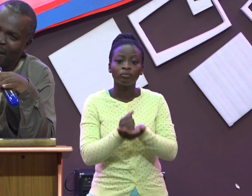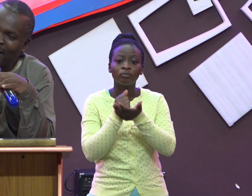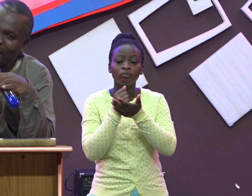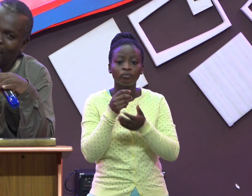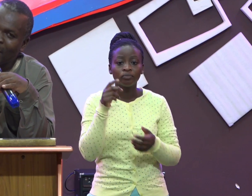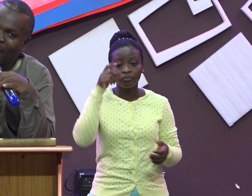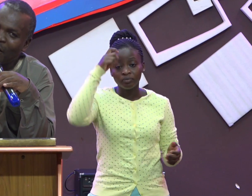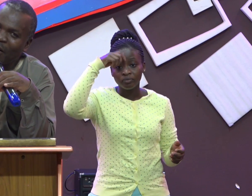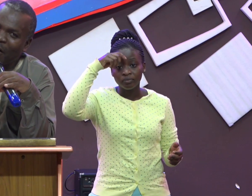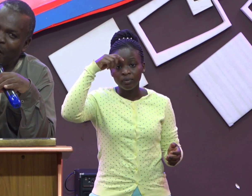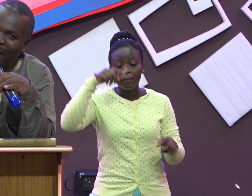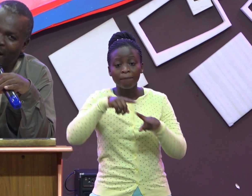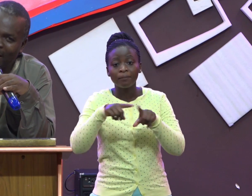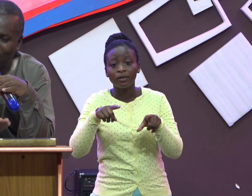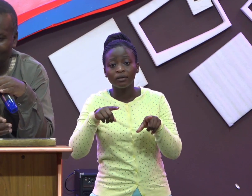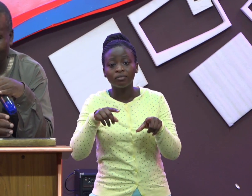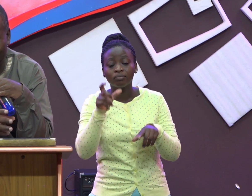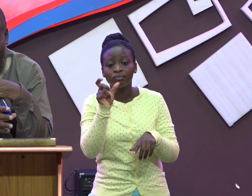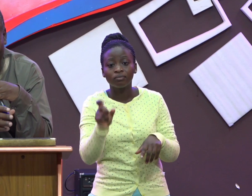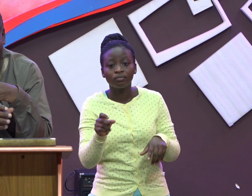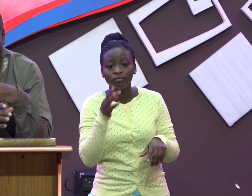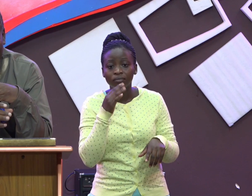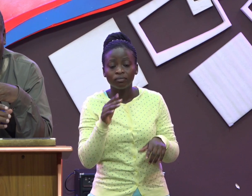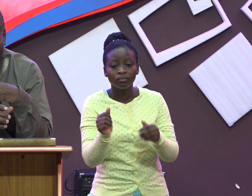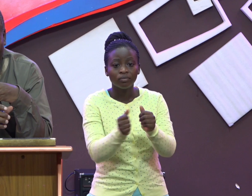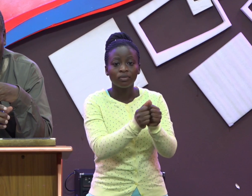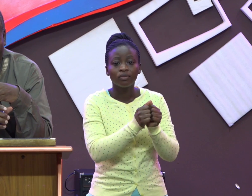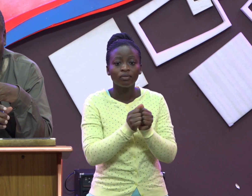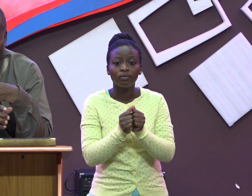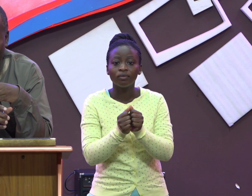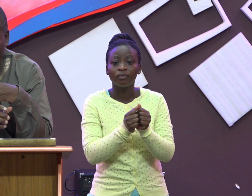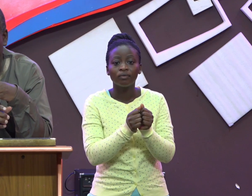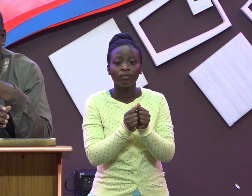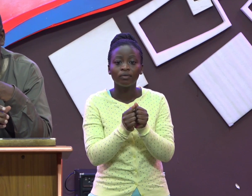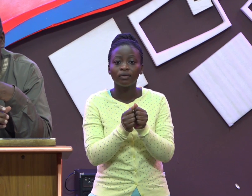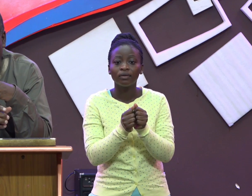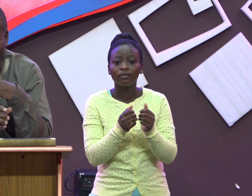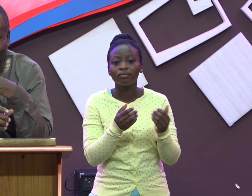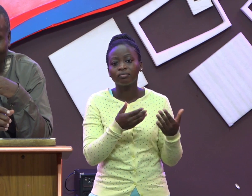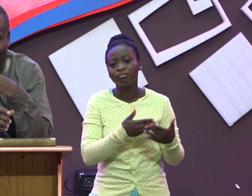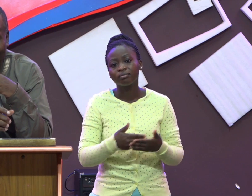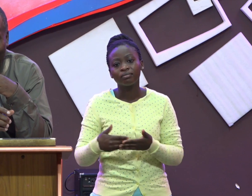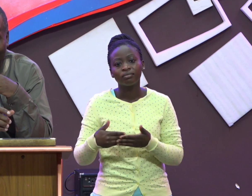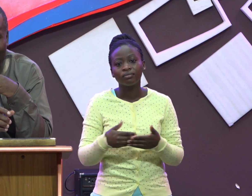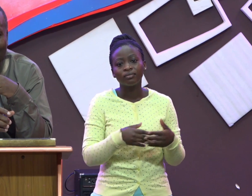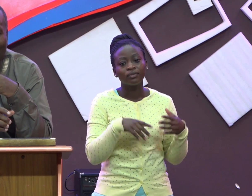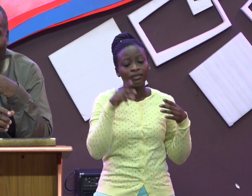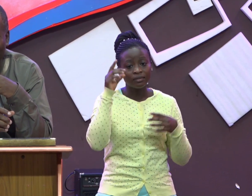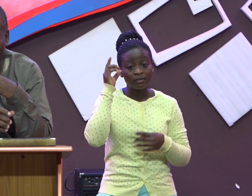saves. But when the one that's speaking to is a casualty, is a casualty. Is a sick